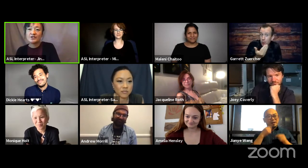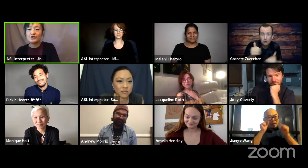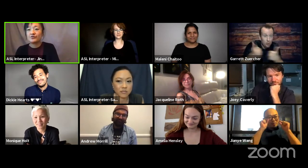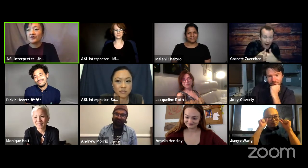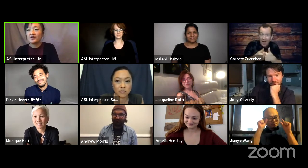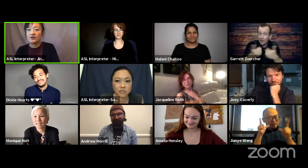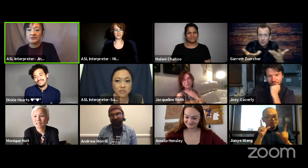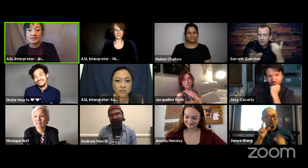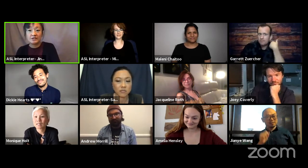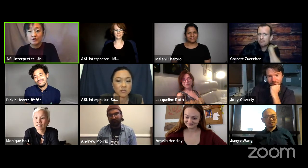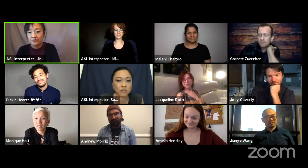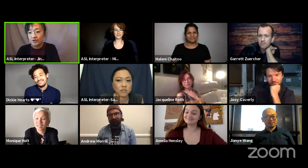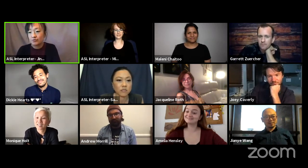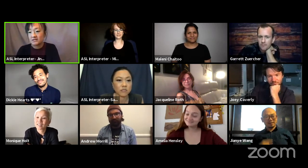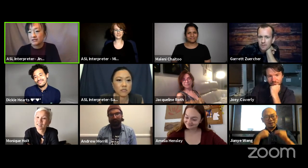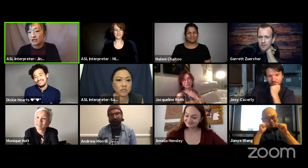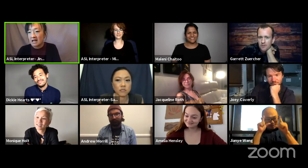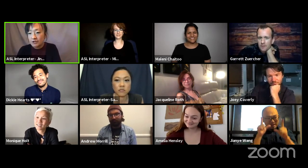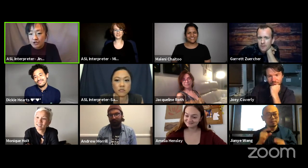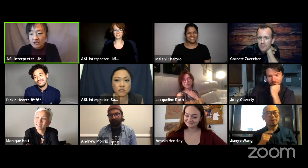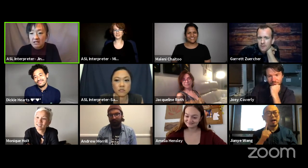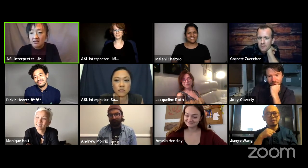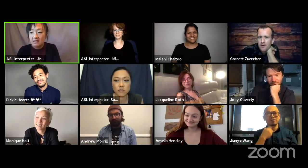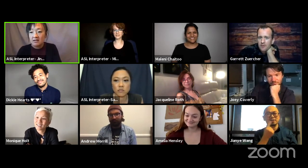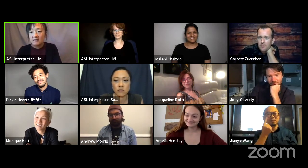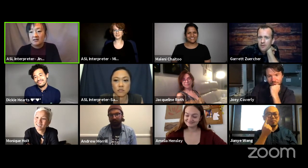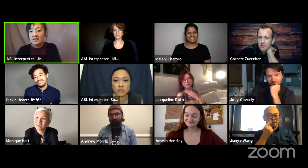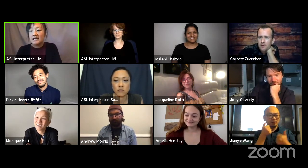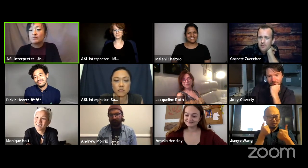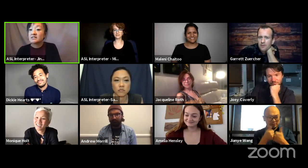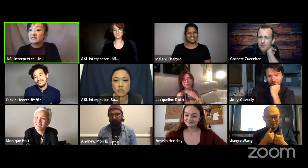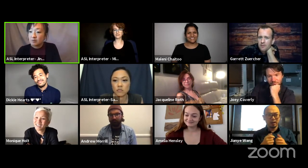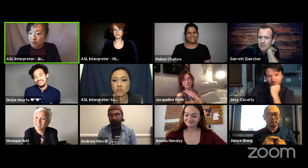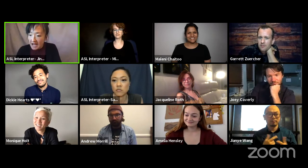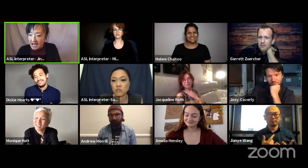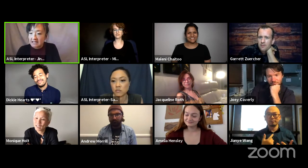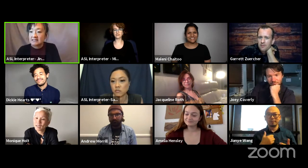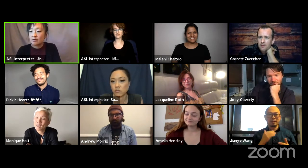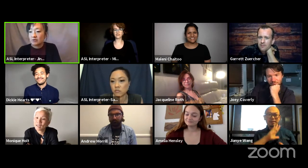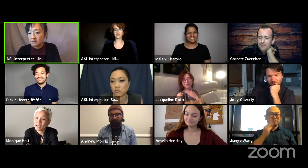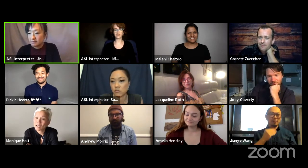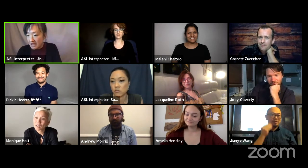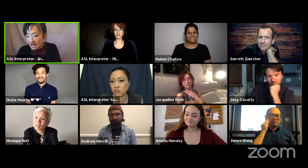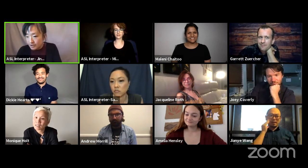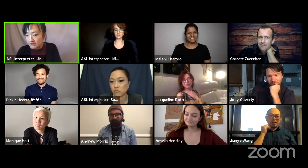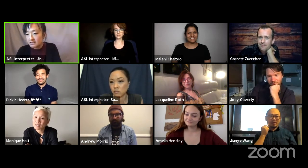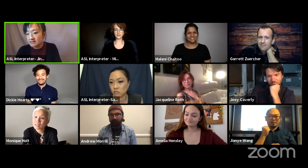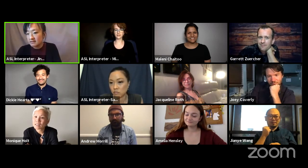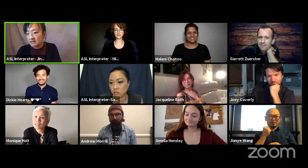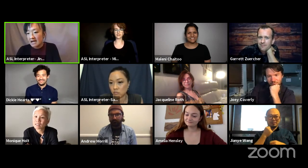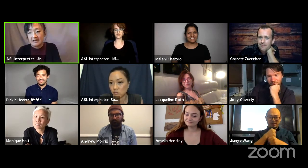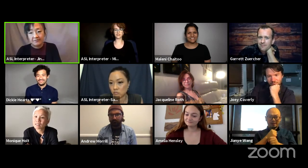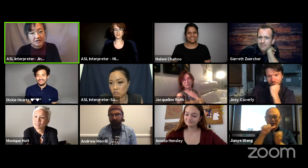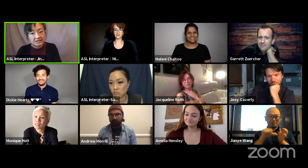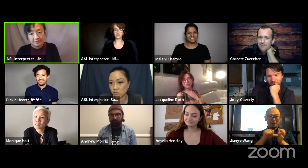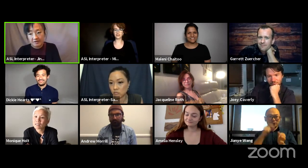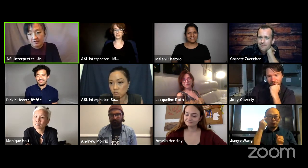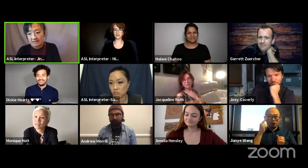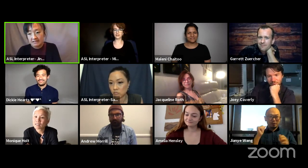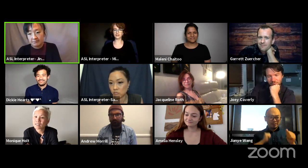you feel? Was it new for you? Was it challenging? It was a surprise. There were some challenges. I'd never experienced